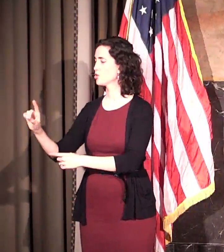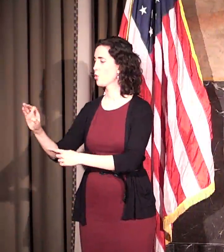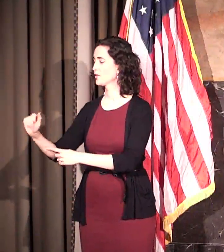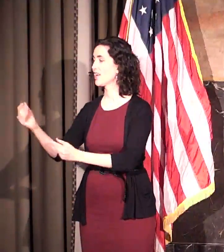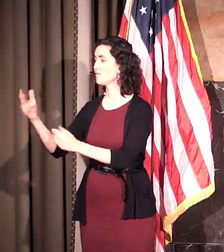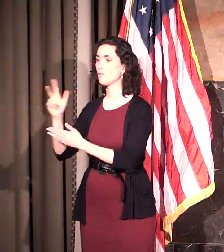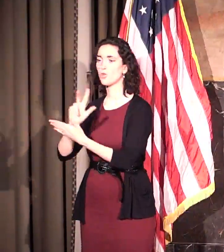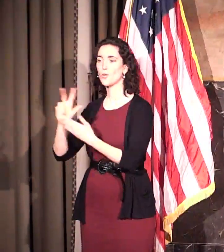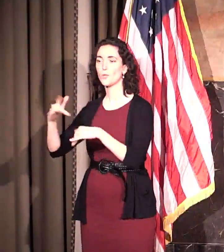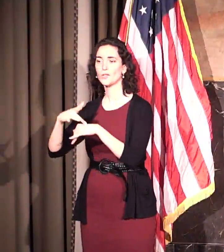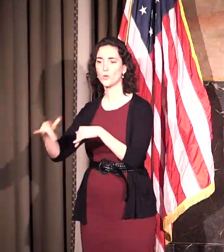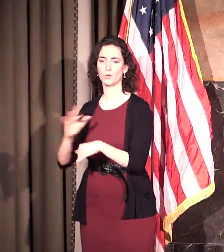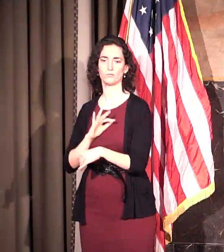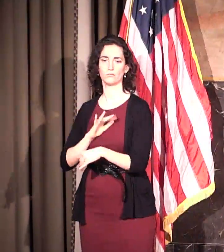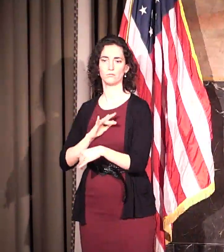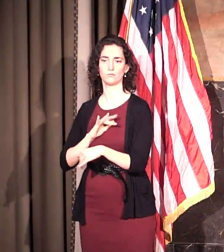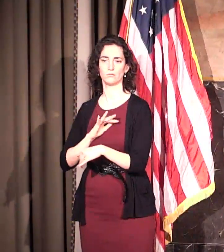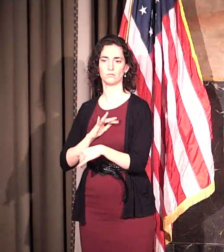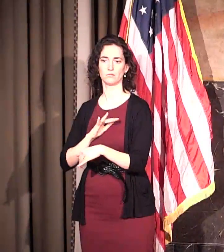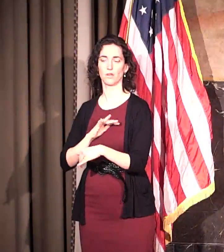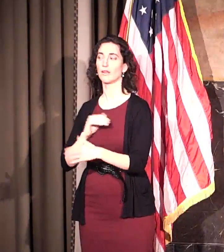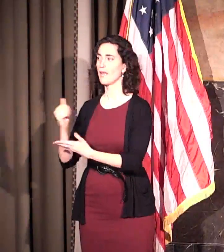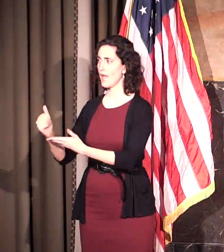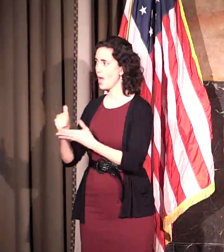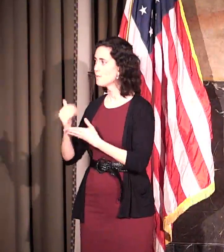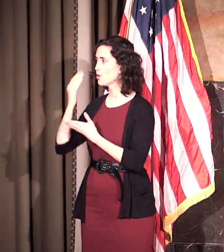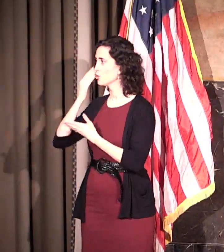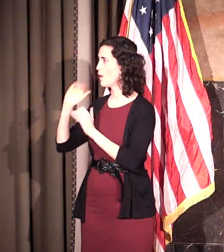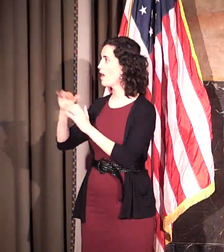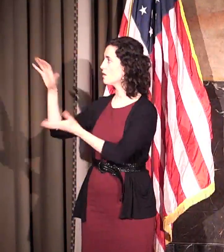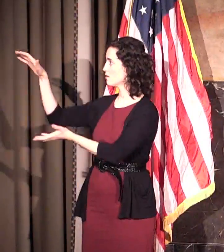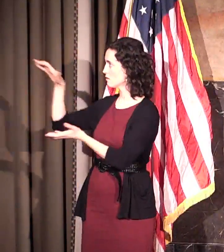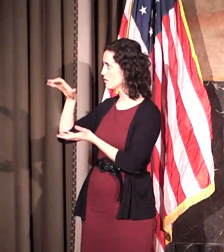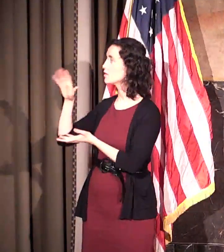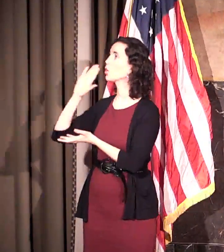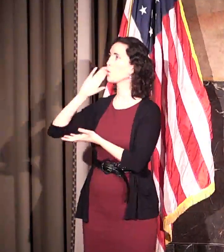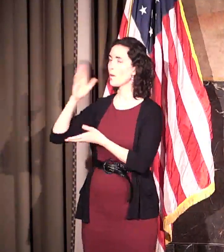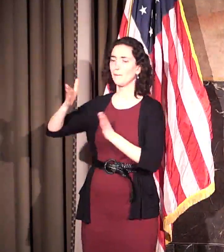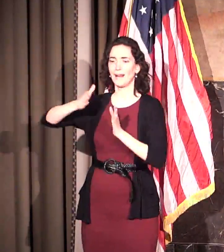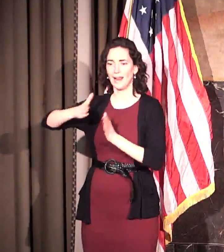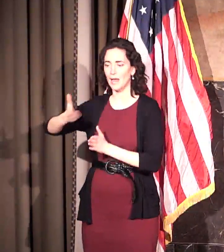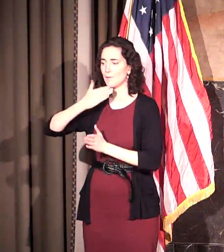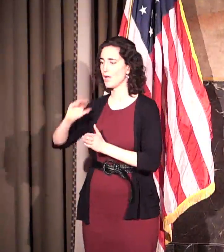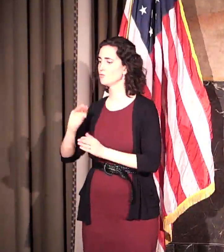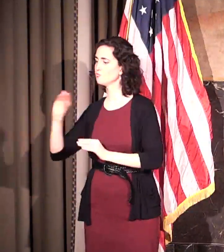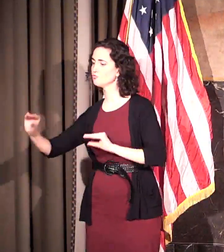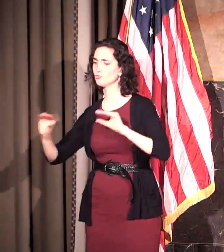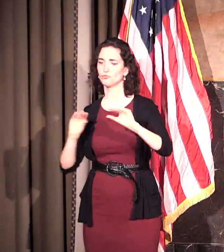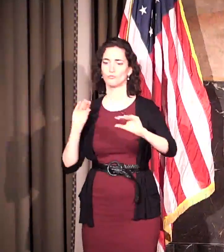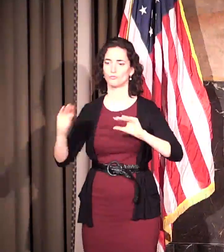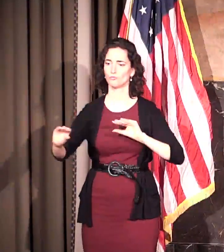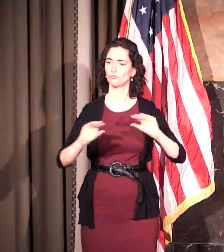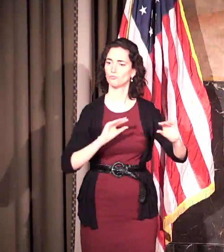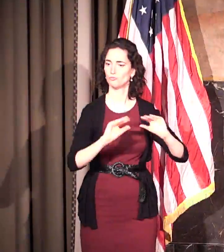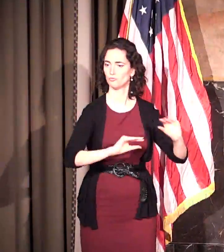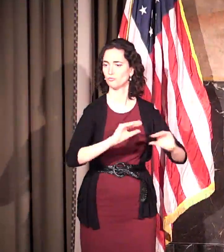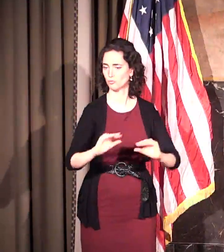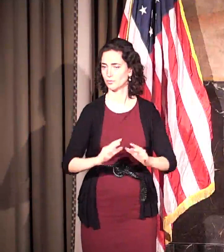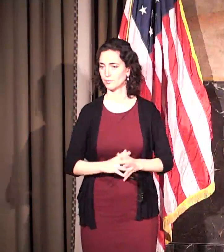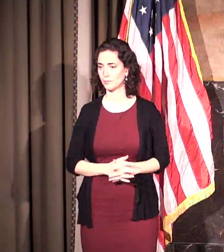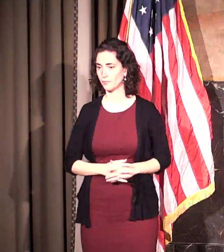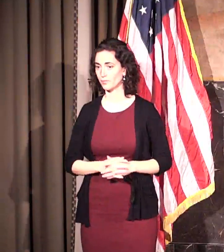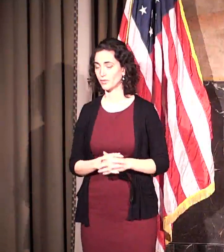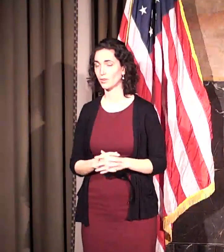information relative to those allocations will really help us as we move forward. And then, of course, looking beyond